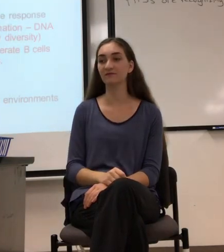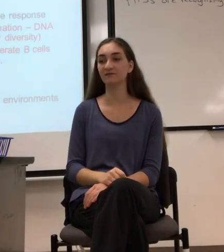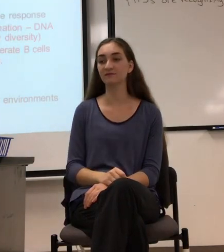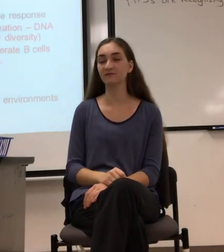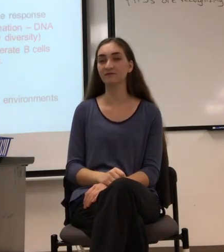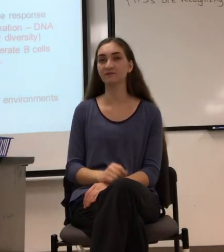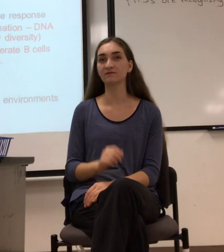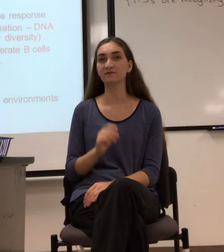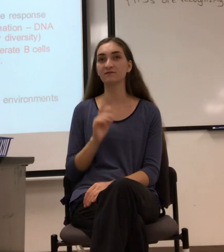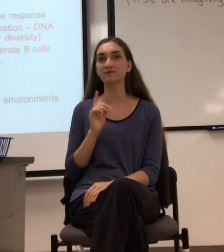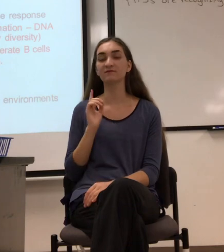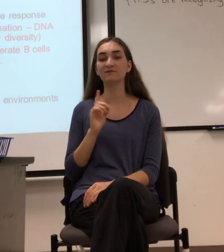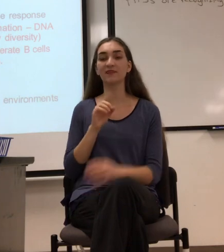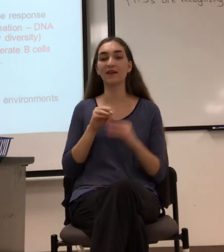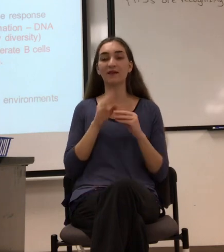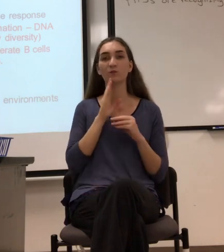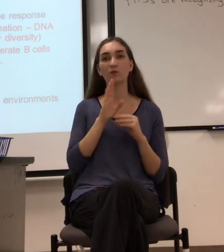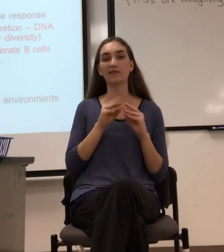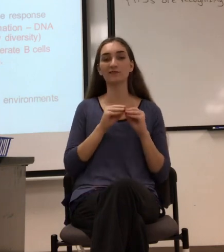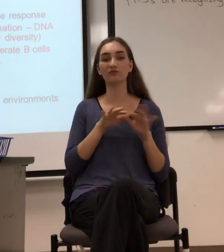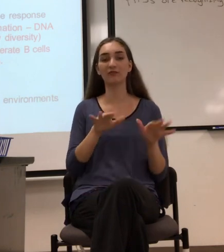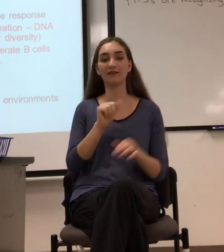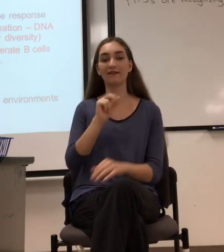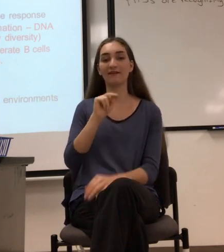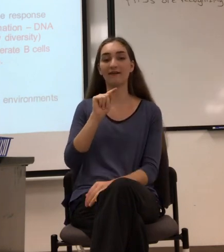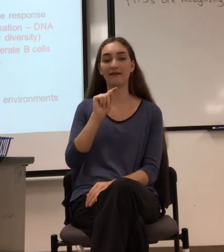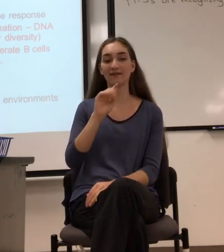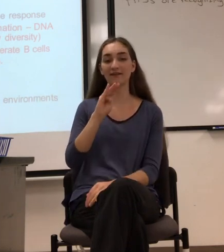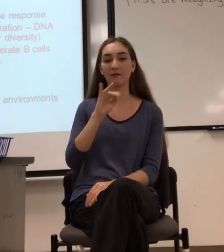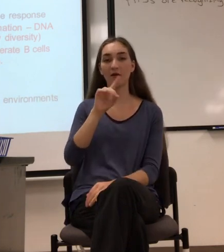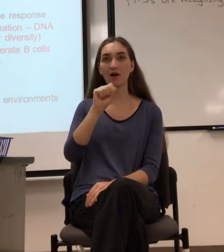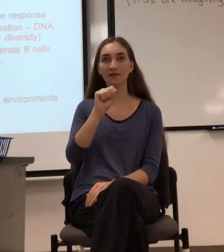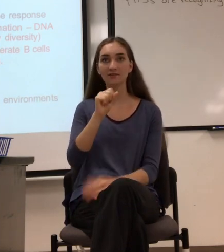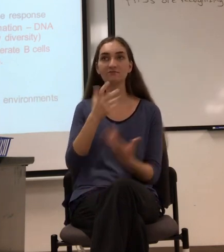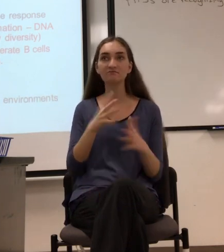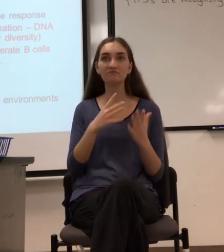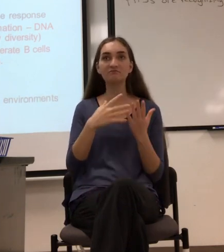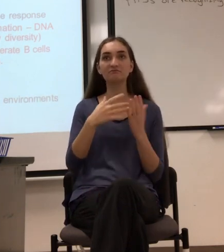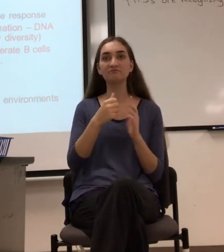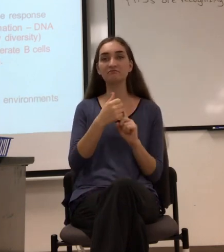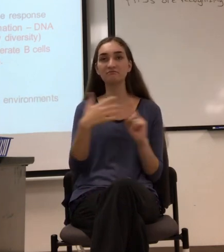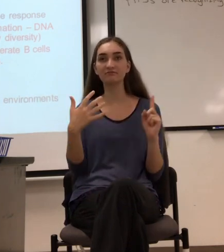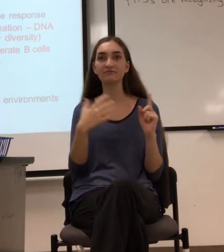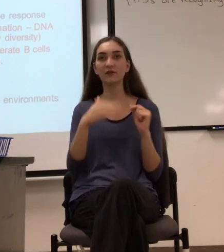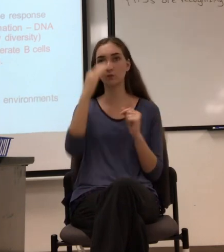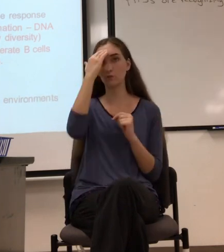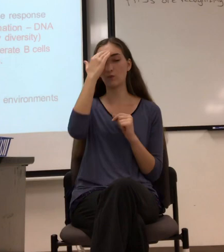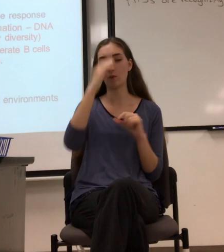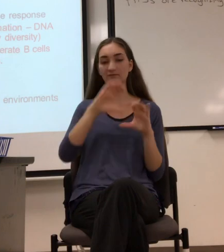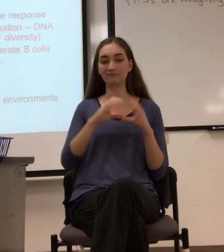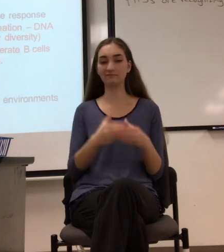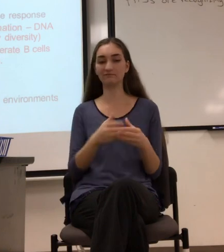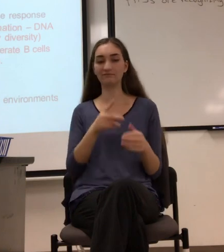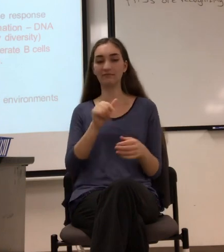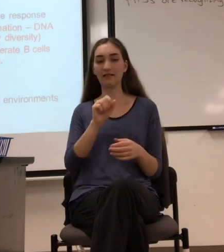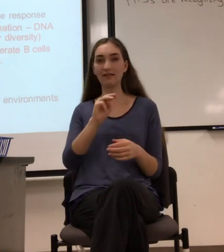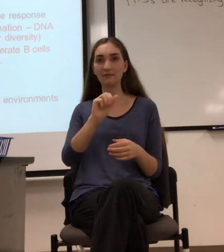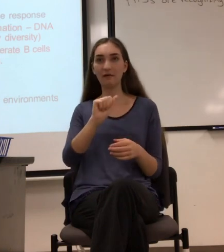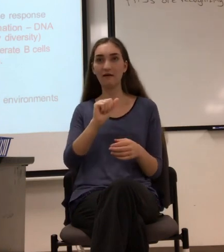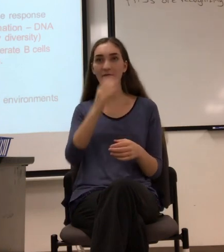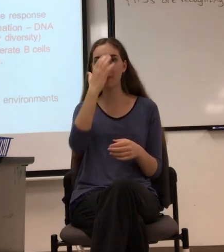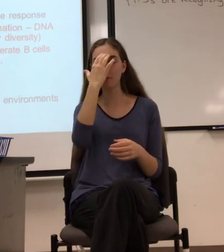So they secrete antibodies, and I already went through that. And you know the subpopulation, plasma, membrane. But to say something more about